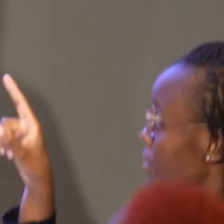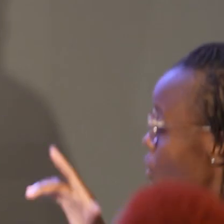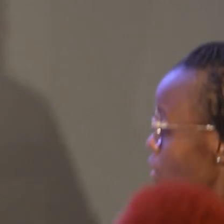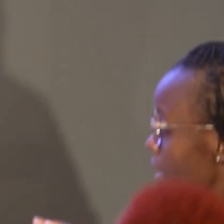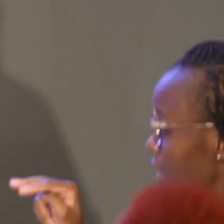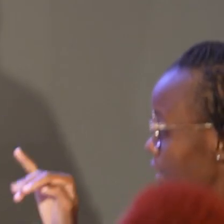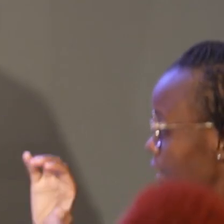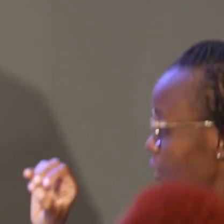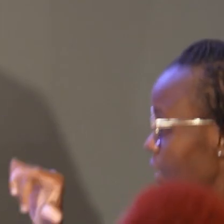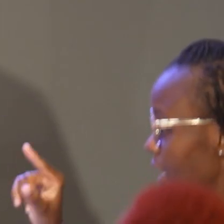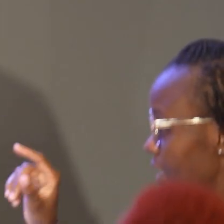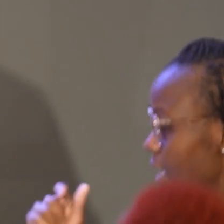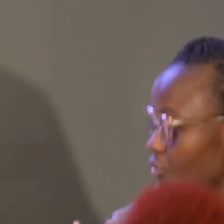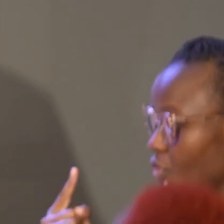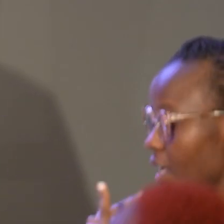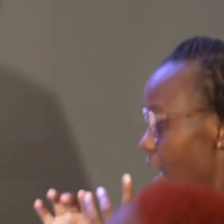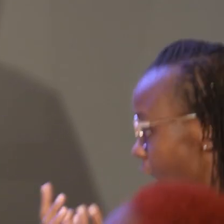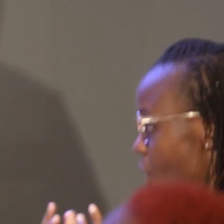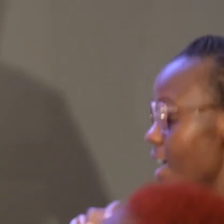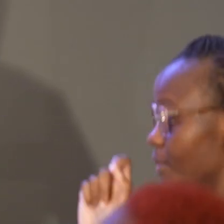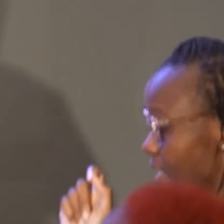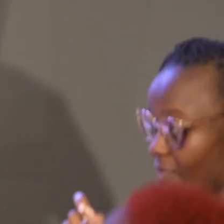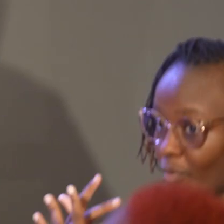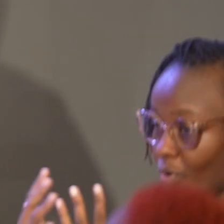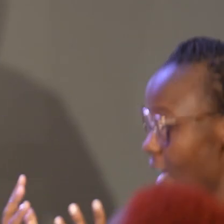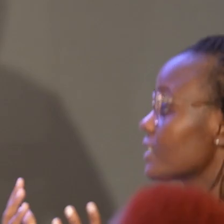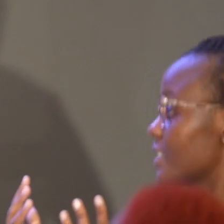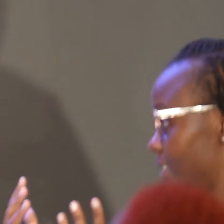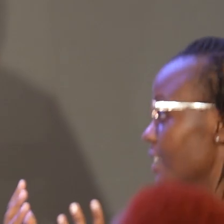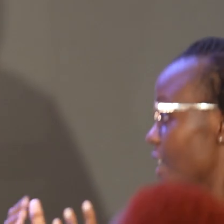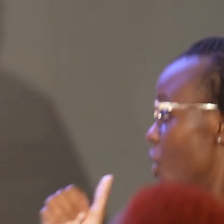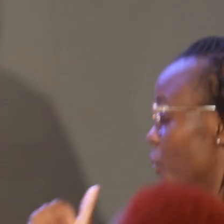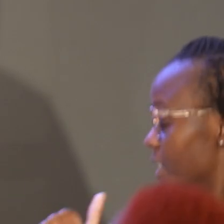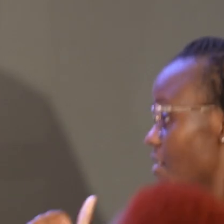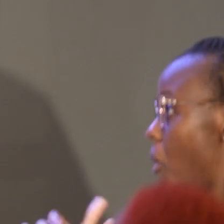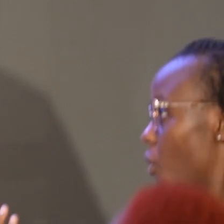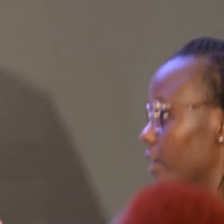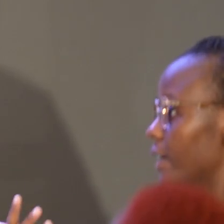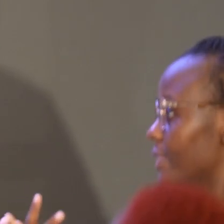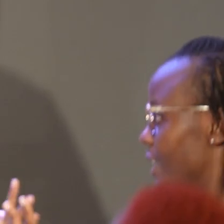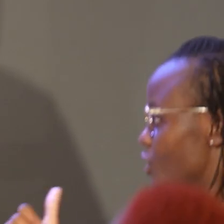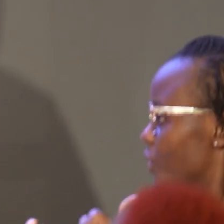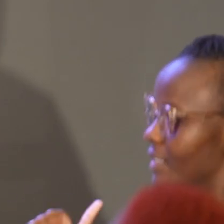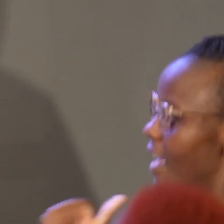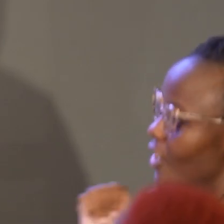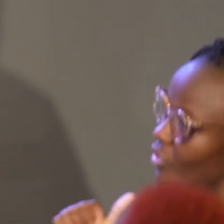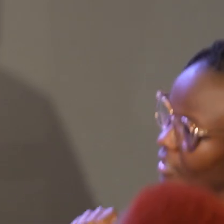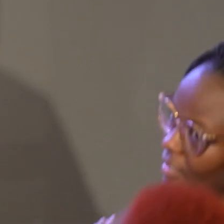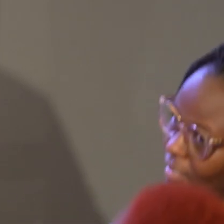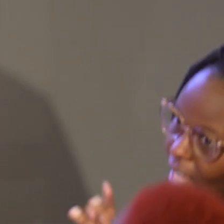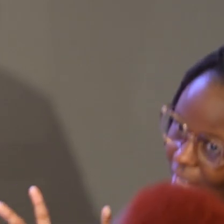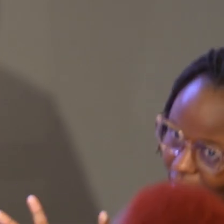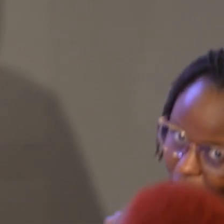speaking about certain products or devices not being